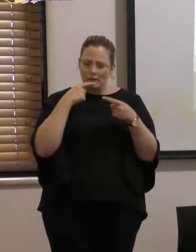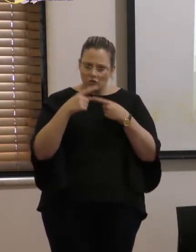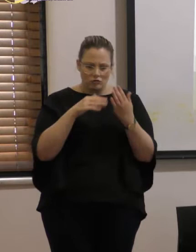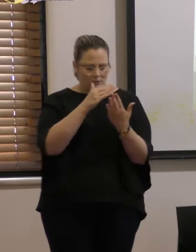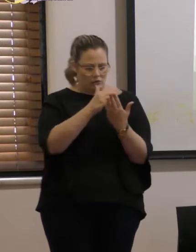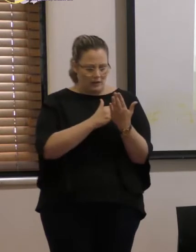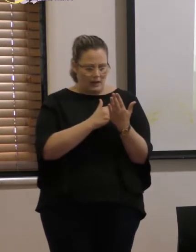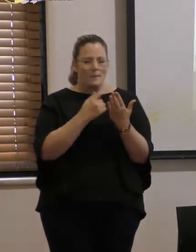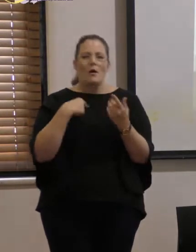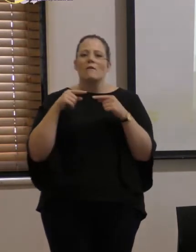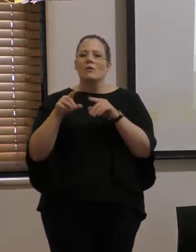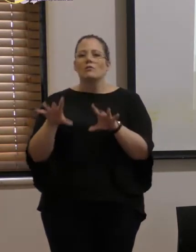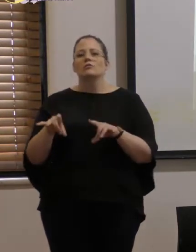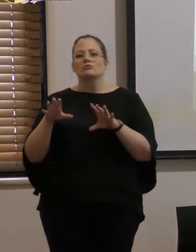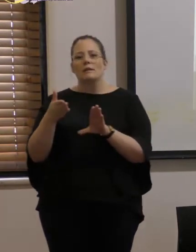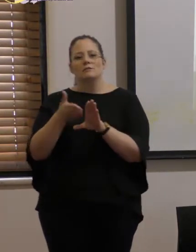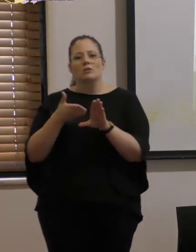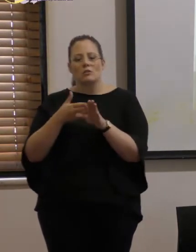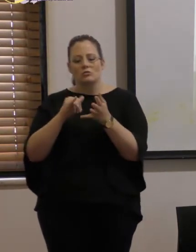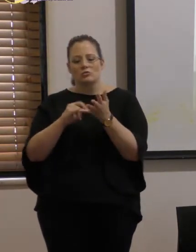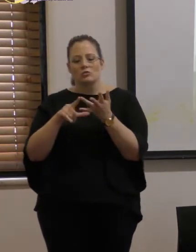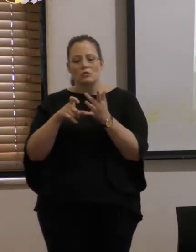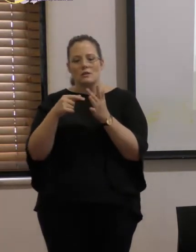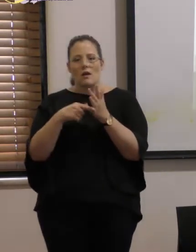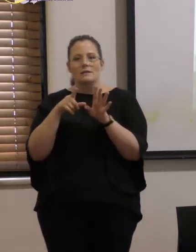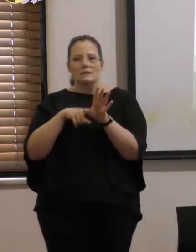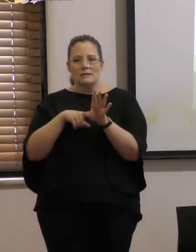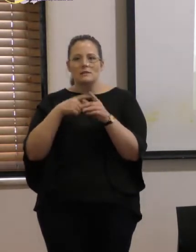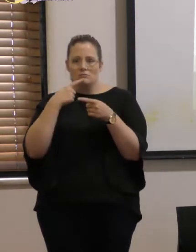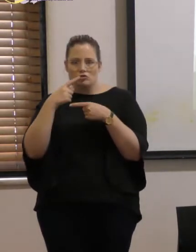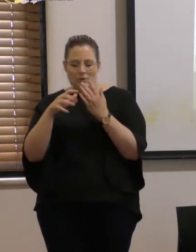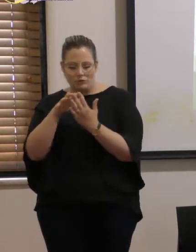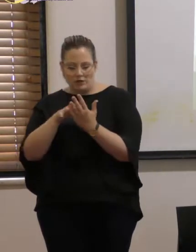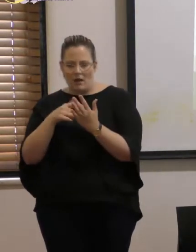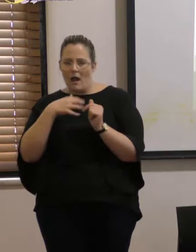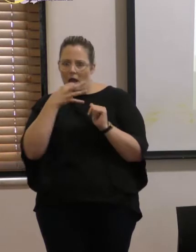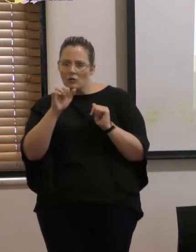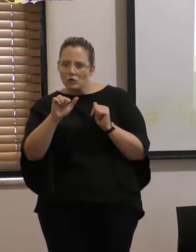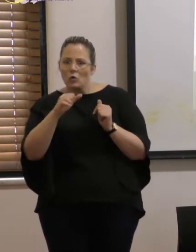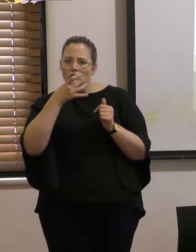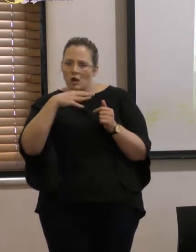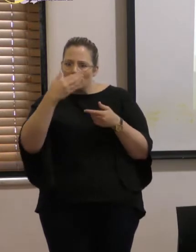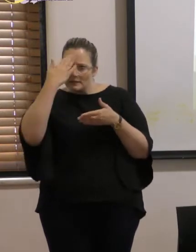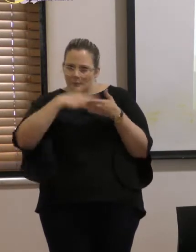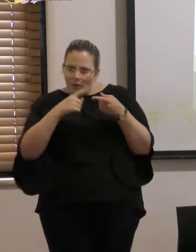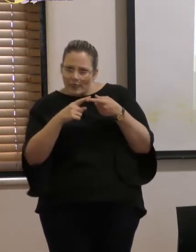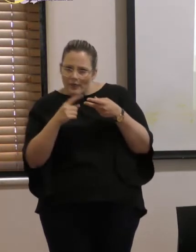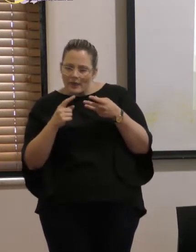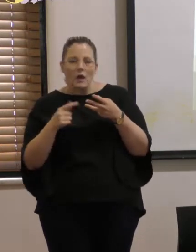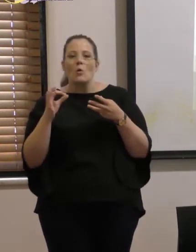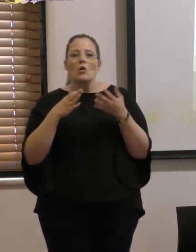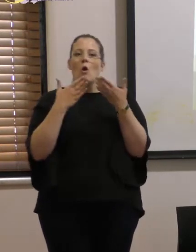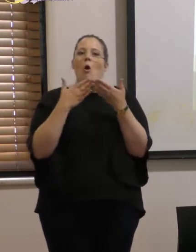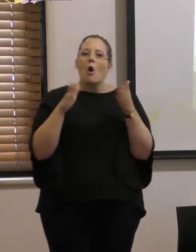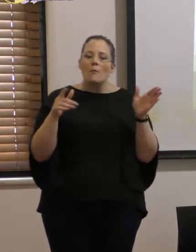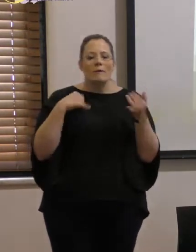Australian Psychological Society definitions. So we asked, you know, has your child experienced this, this and this? You know, so we didn't just leave it open.